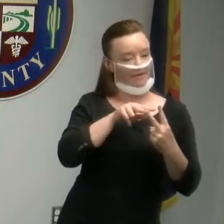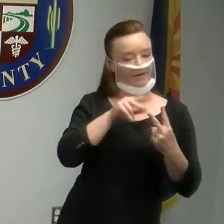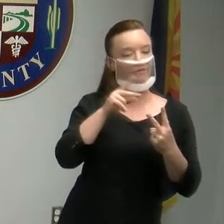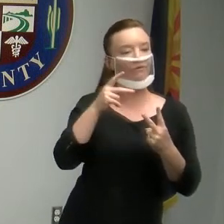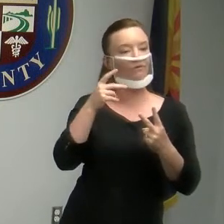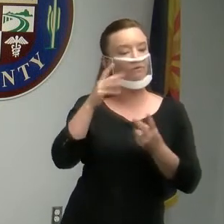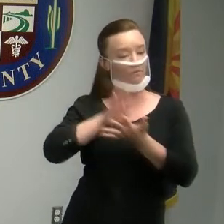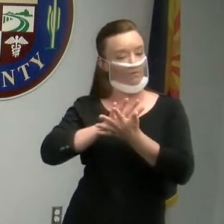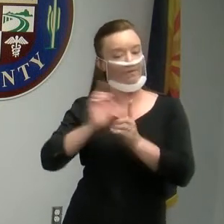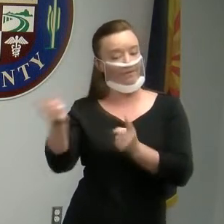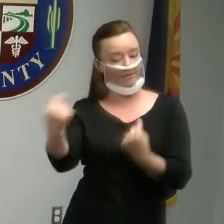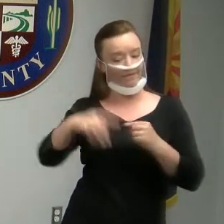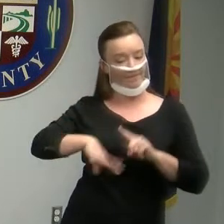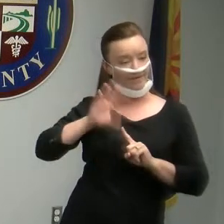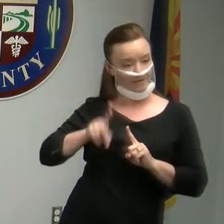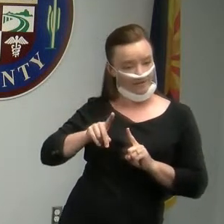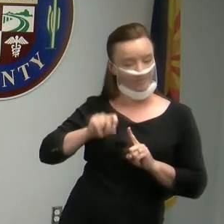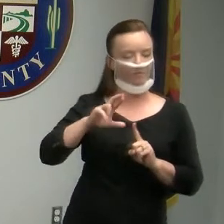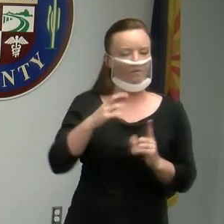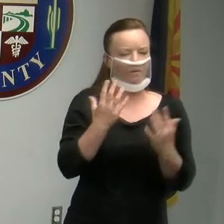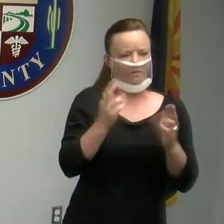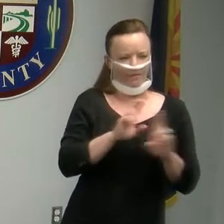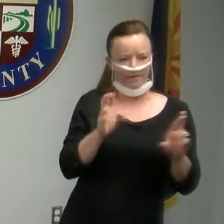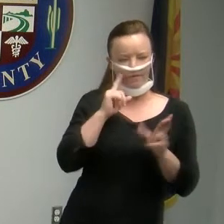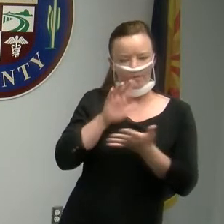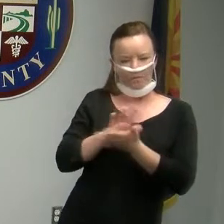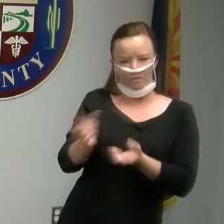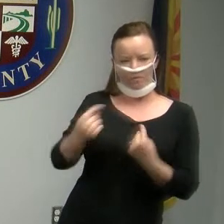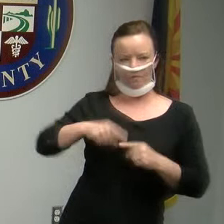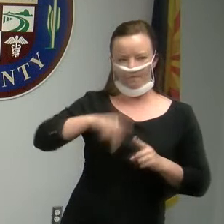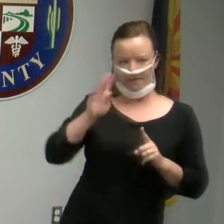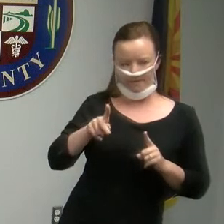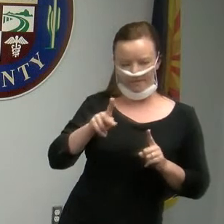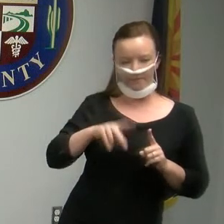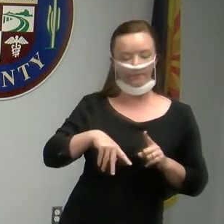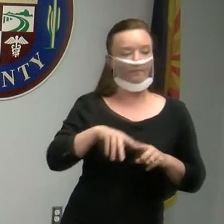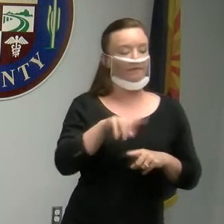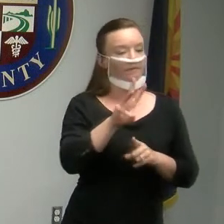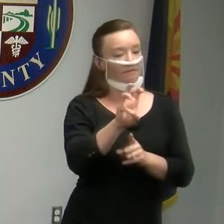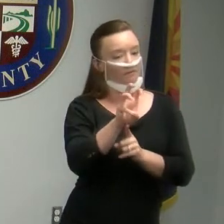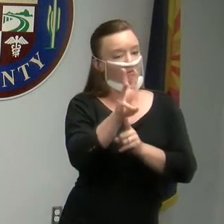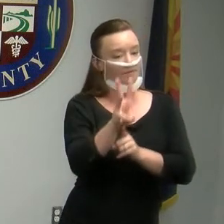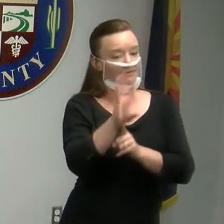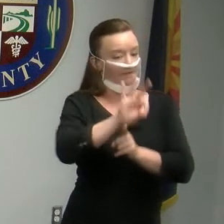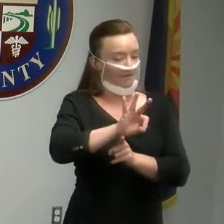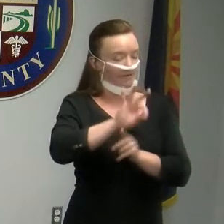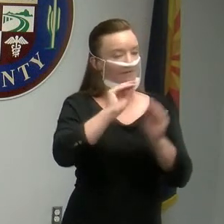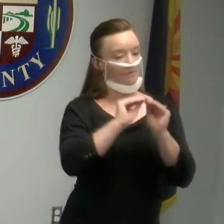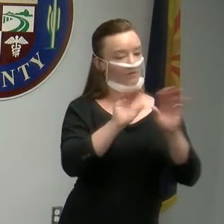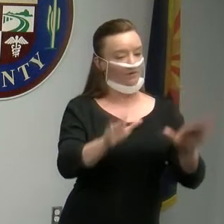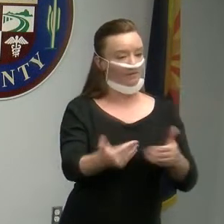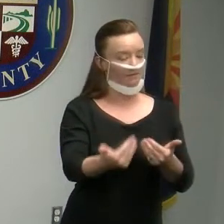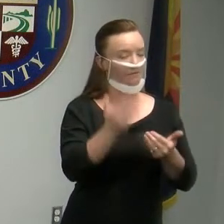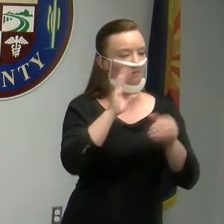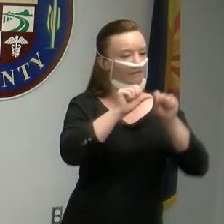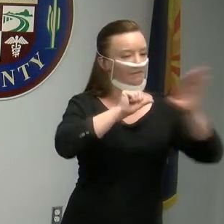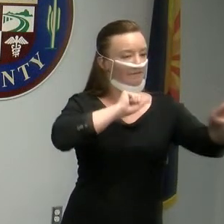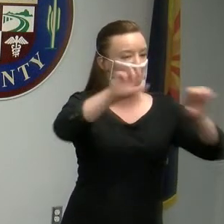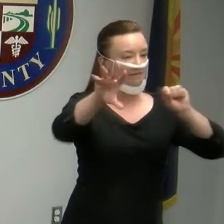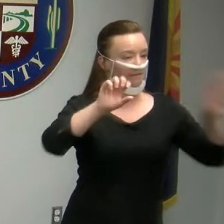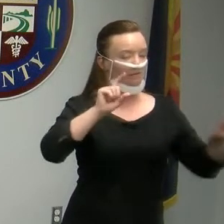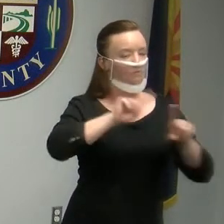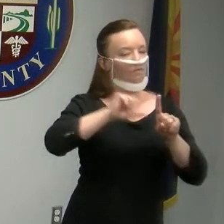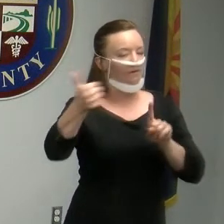awaiting pickup by schools. This week, 669 more kits will be delivered to schools who could not come and get